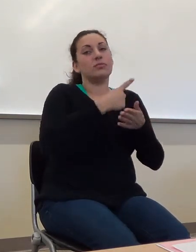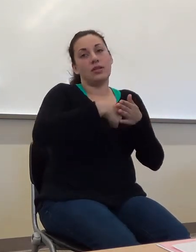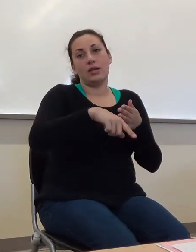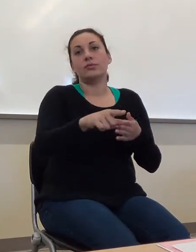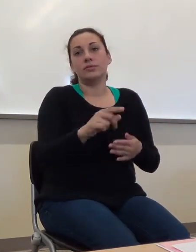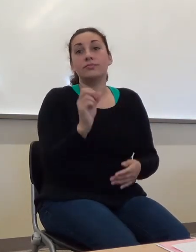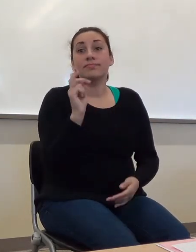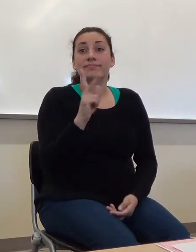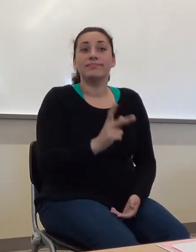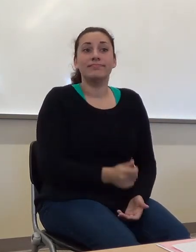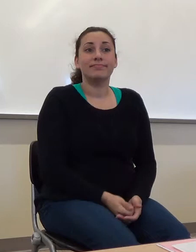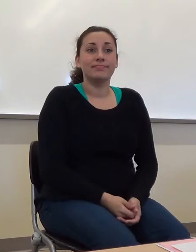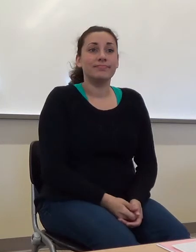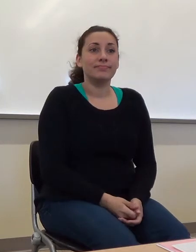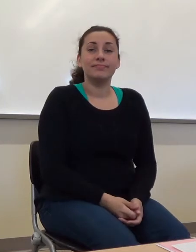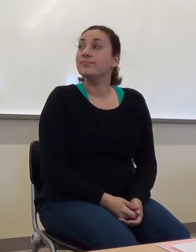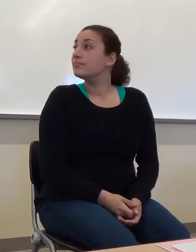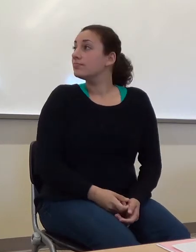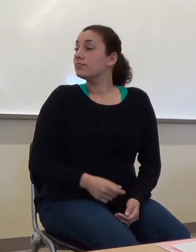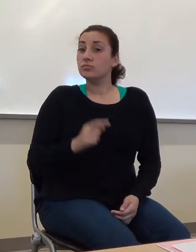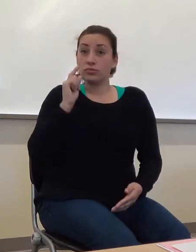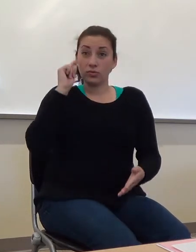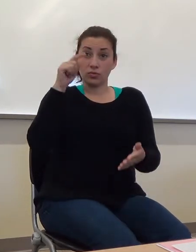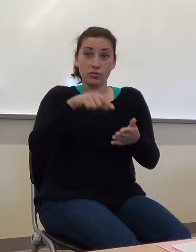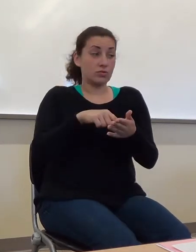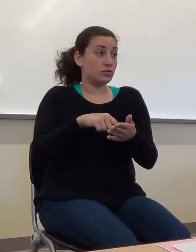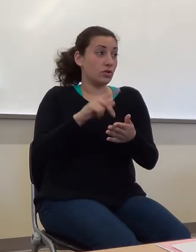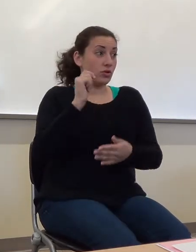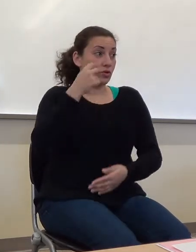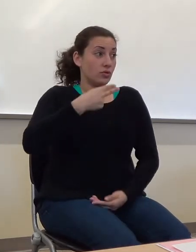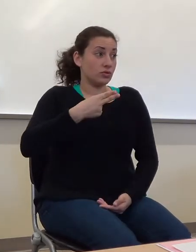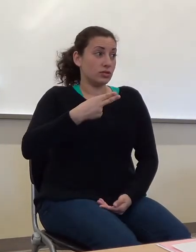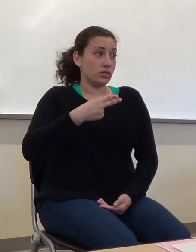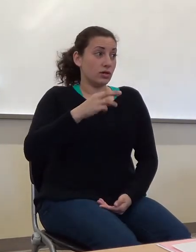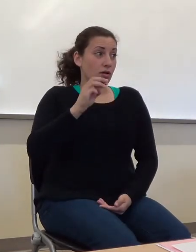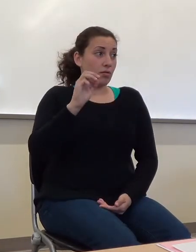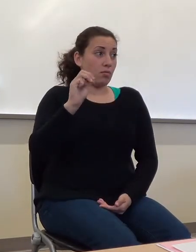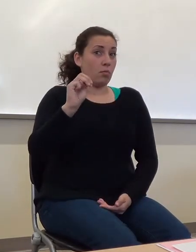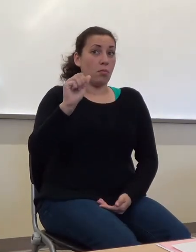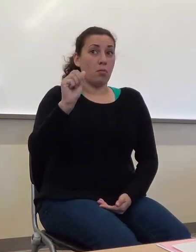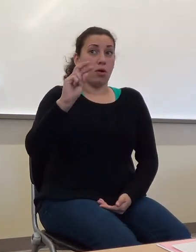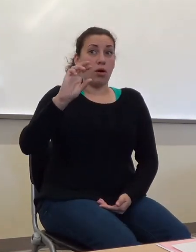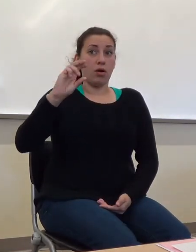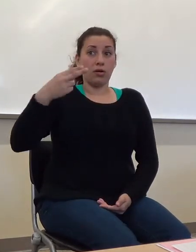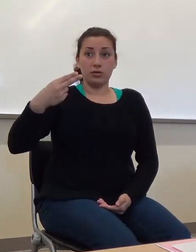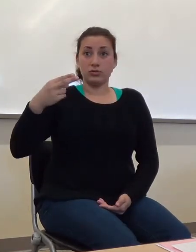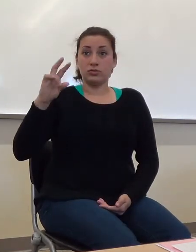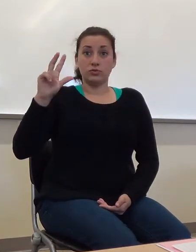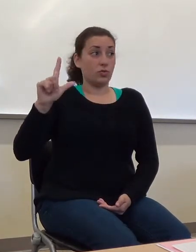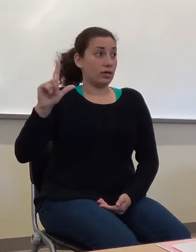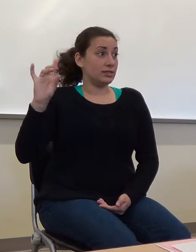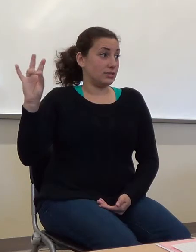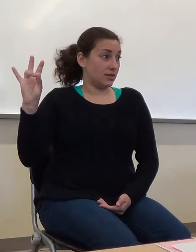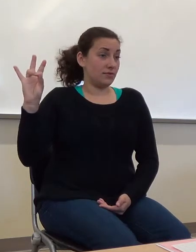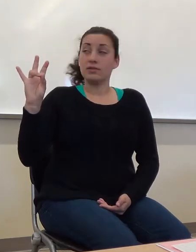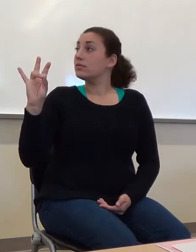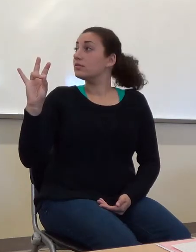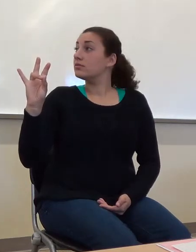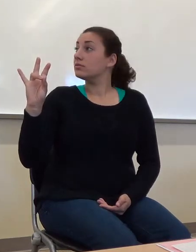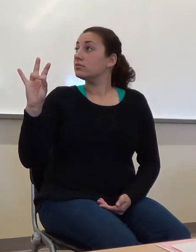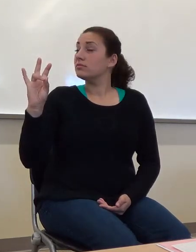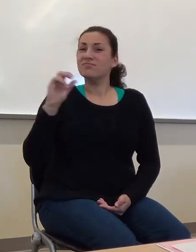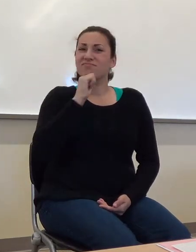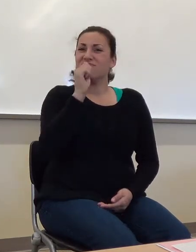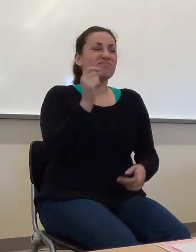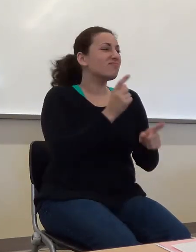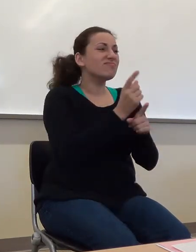heads up. You'll notice that on Thursday, March 27th, instead of our regular reading